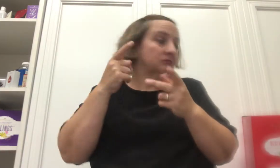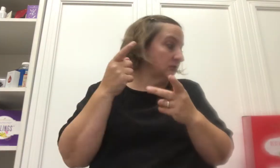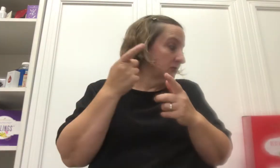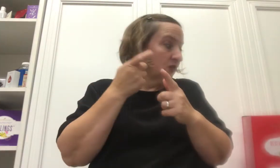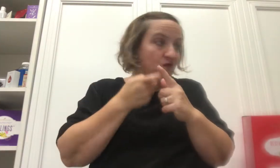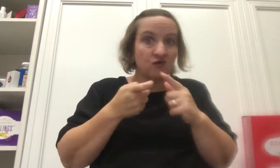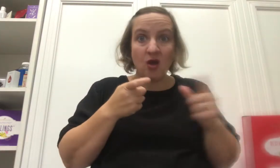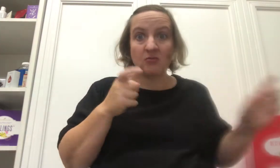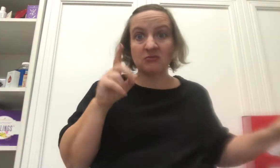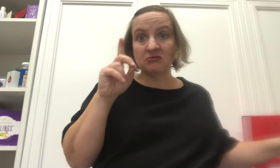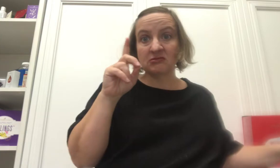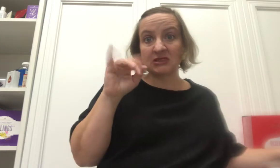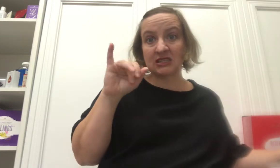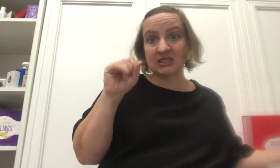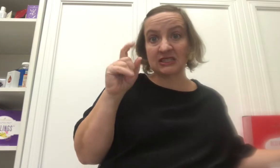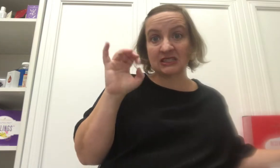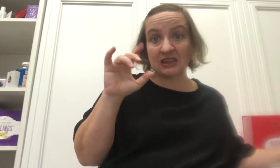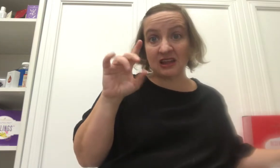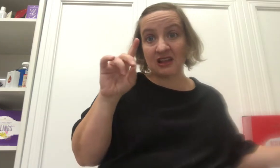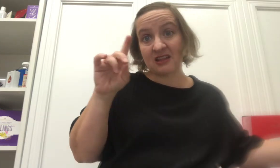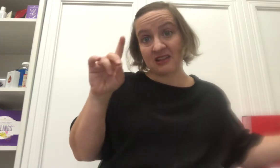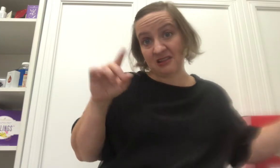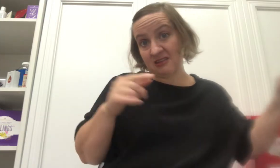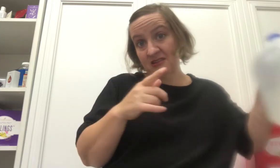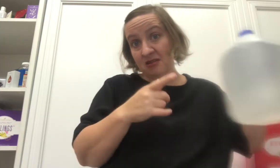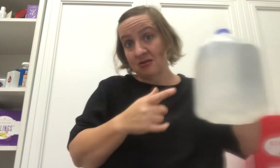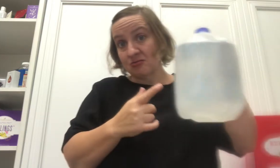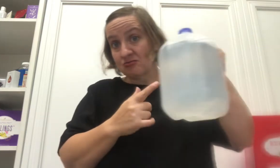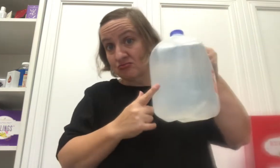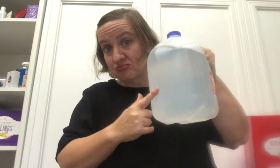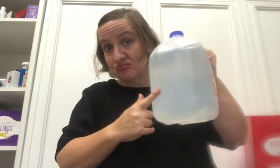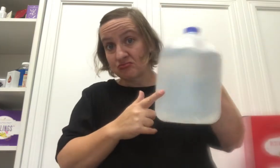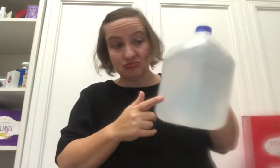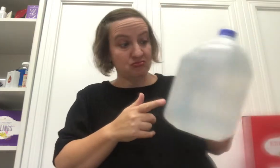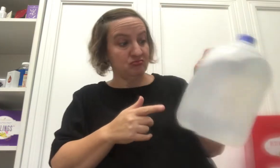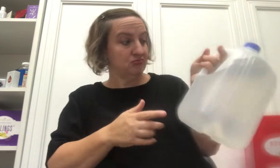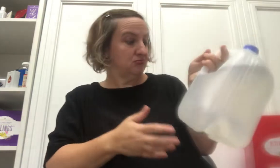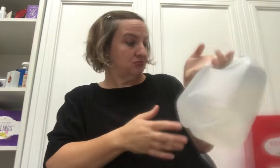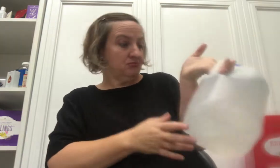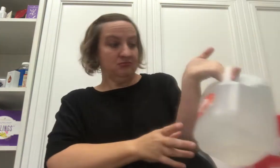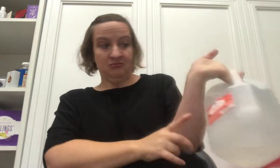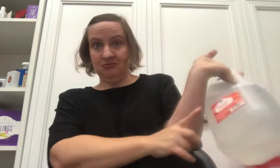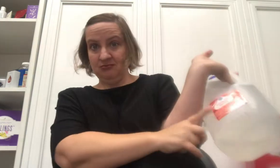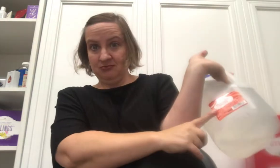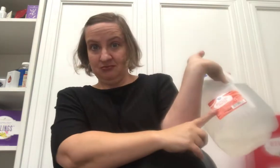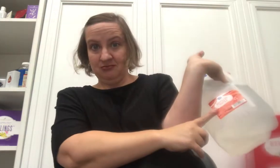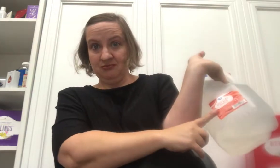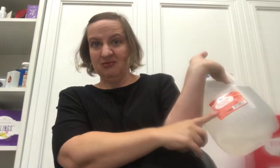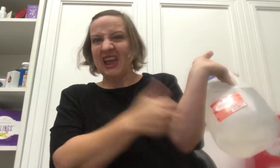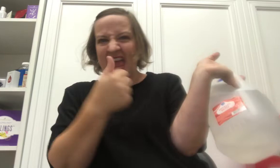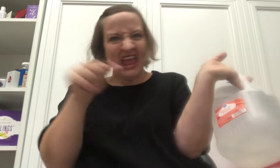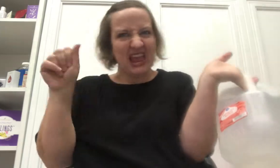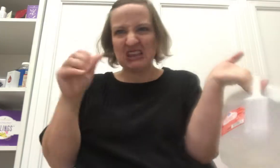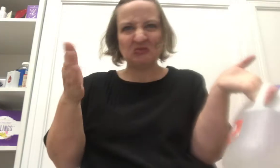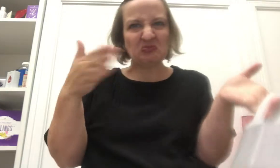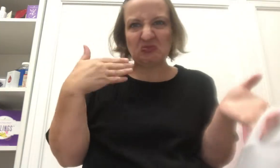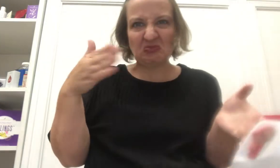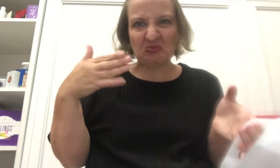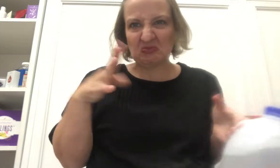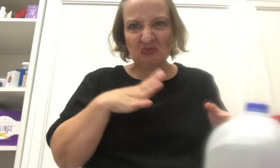any water from the tap, distilled water. I've got distilled water here. Really, any